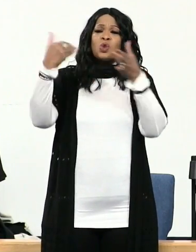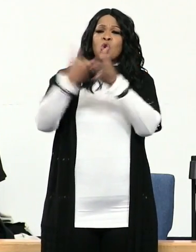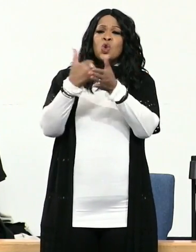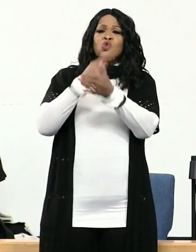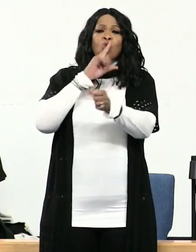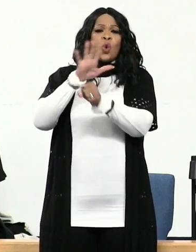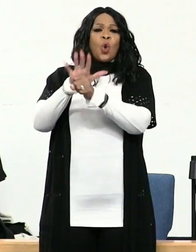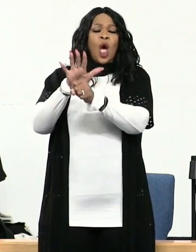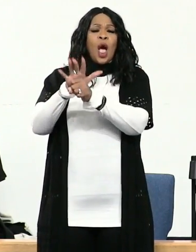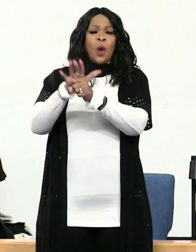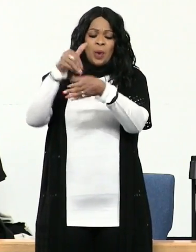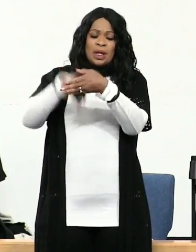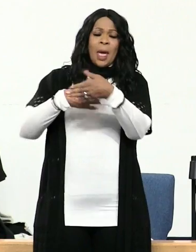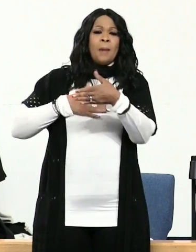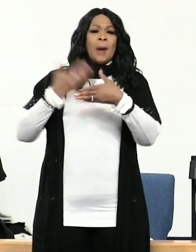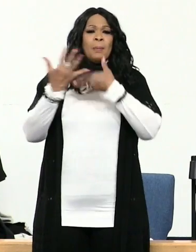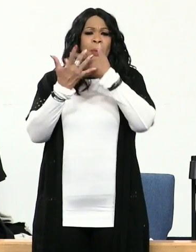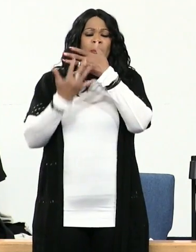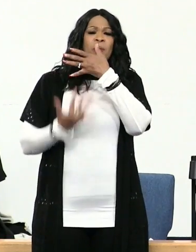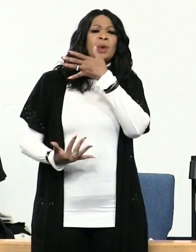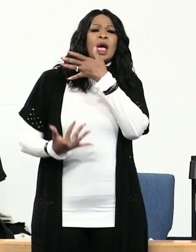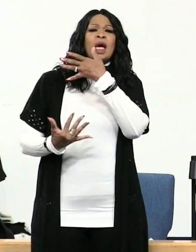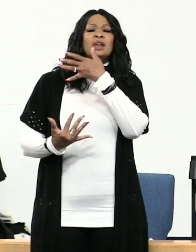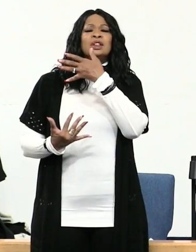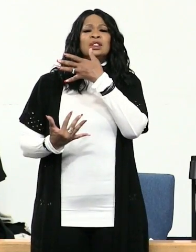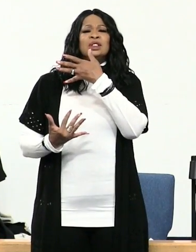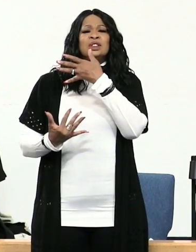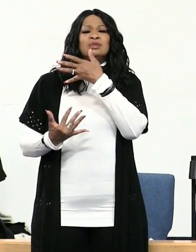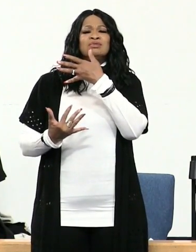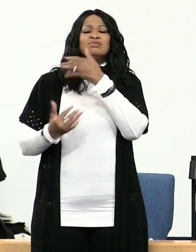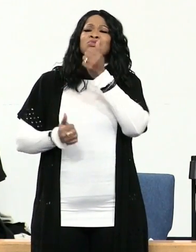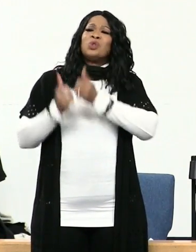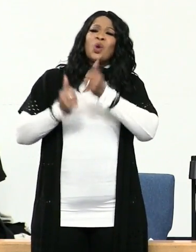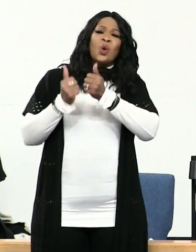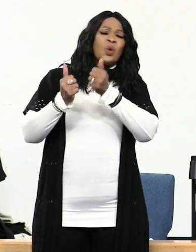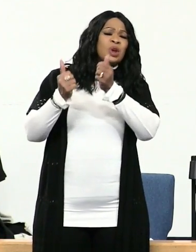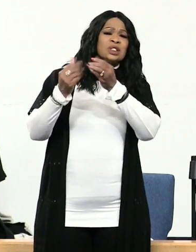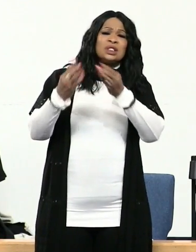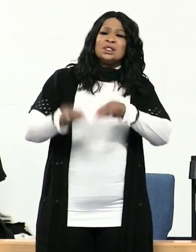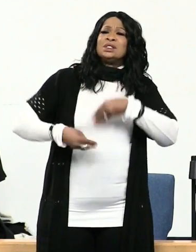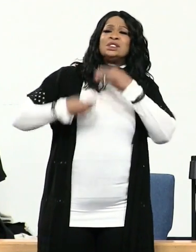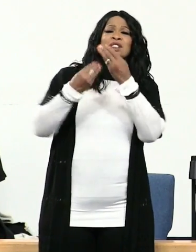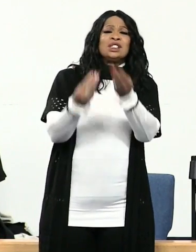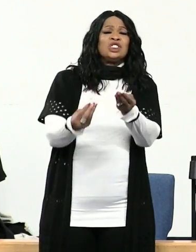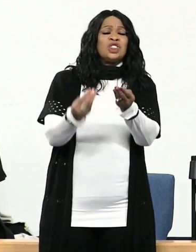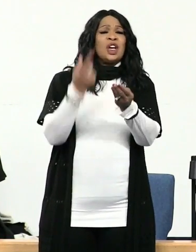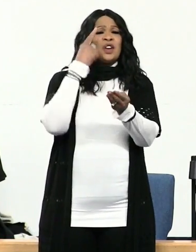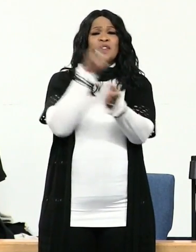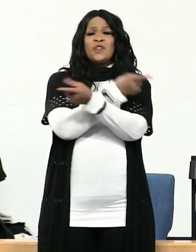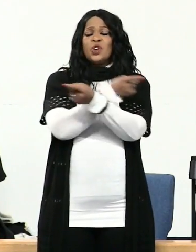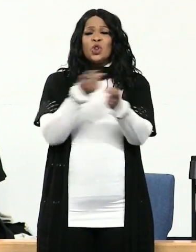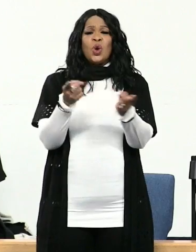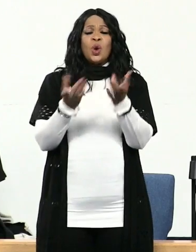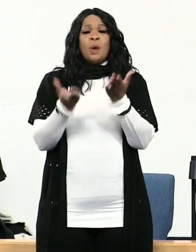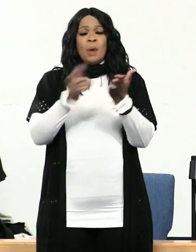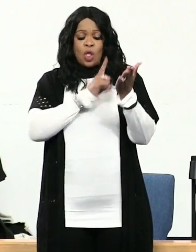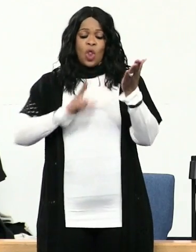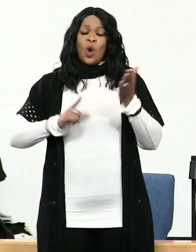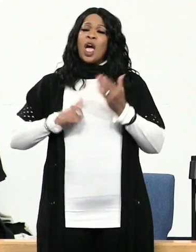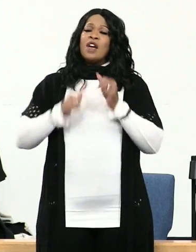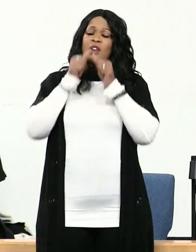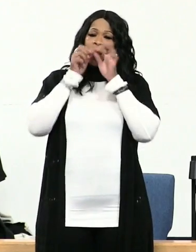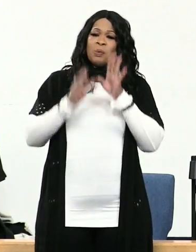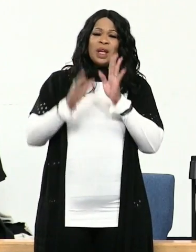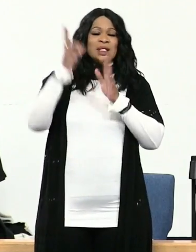covenant in my blood, which is shed for you. May the Lord add a blessing